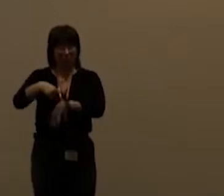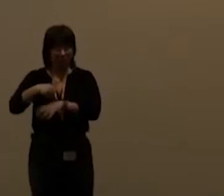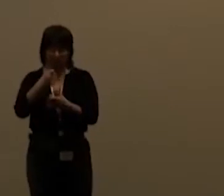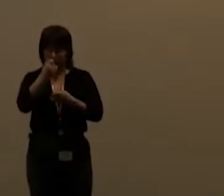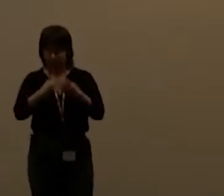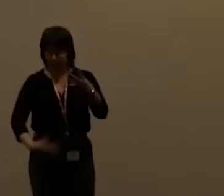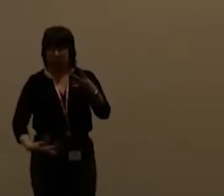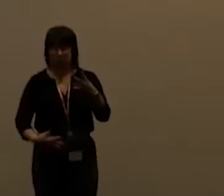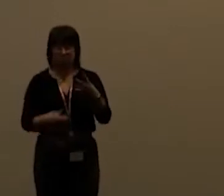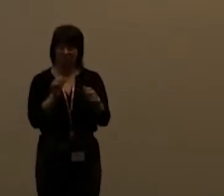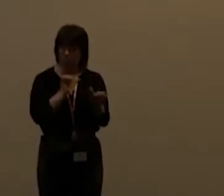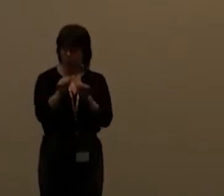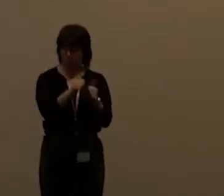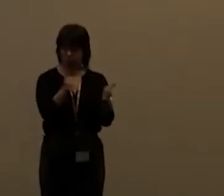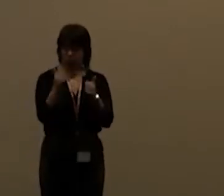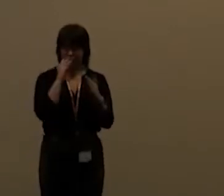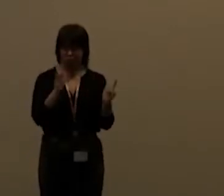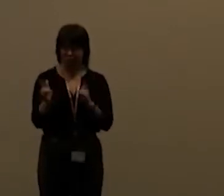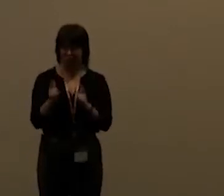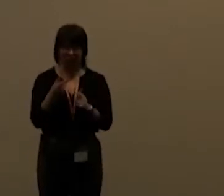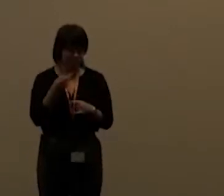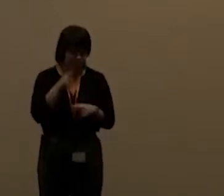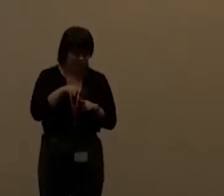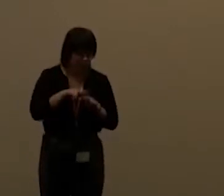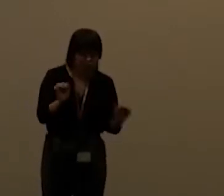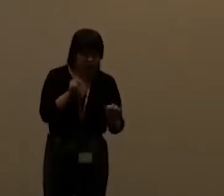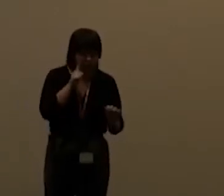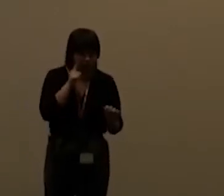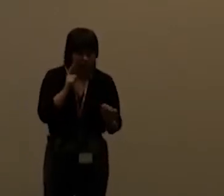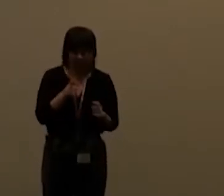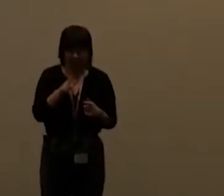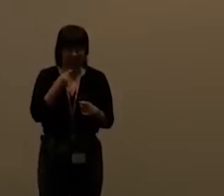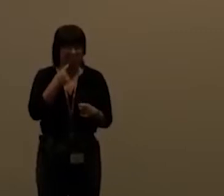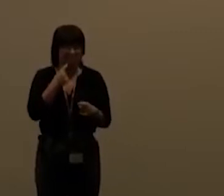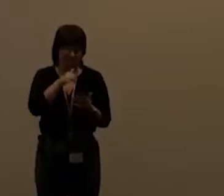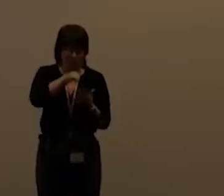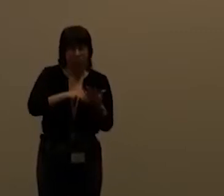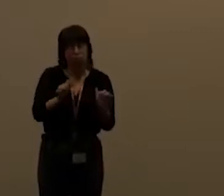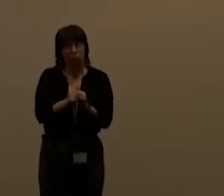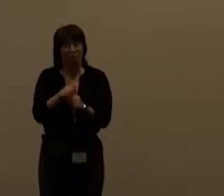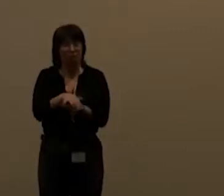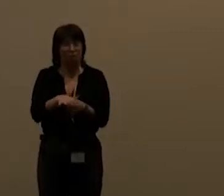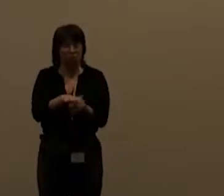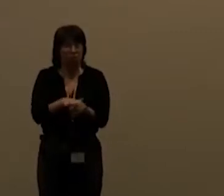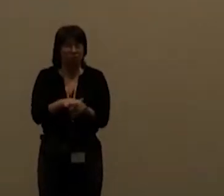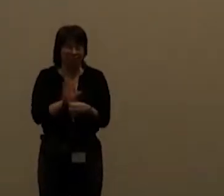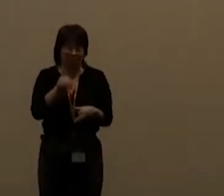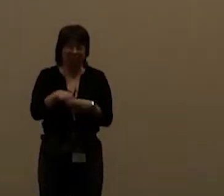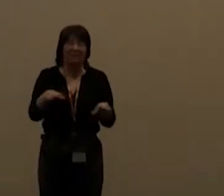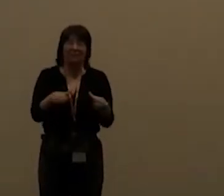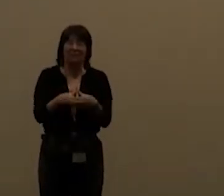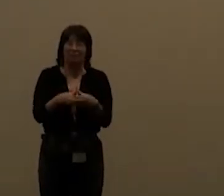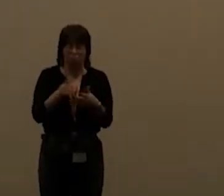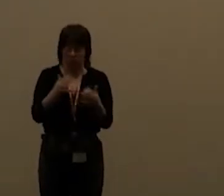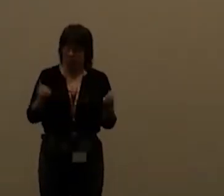that. Definitely check this out if you haven't looked at it already for those simple kind of form use cases and approval cases inside of Teams.